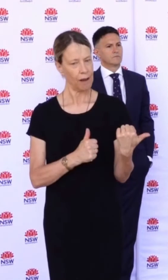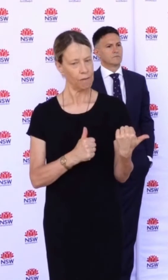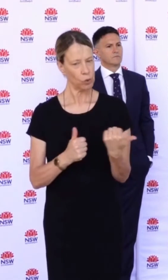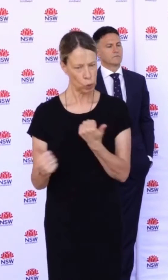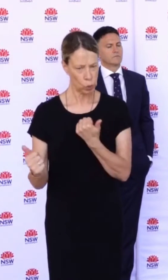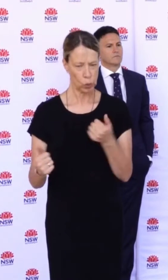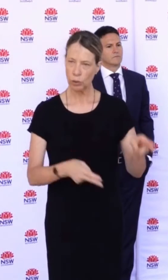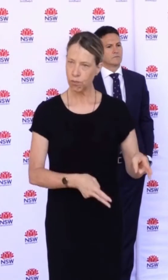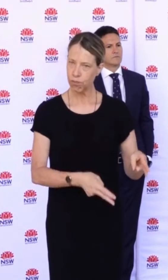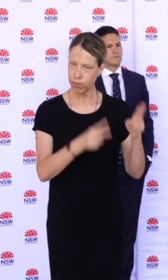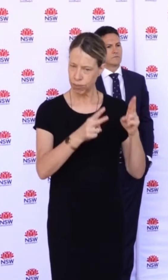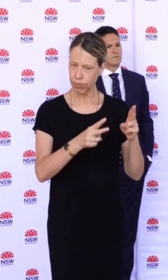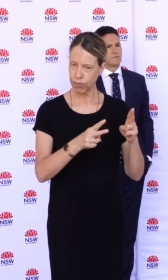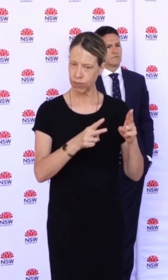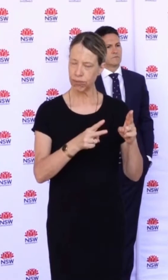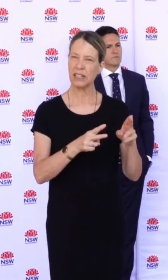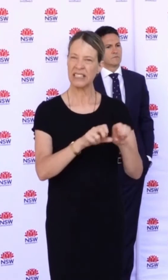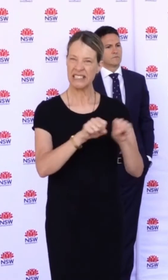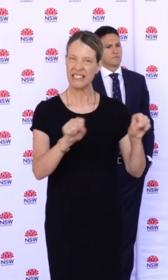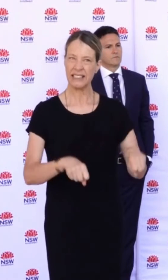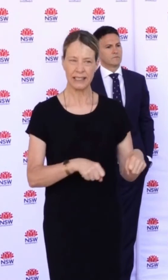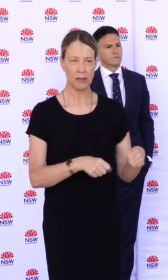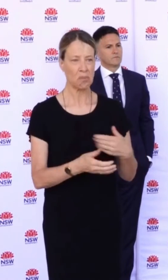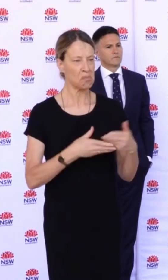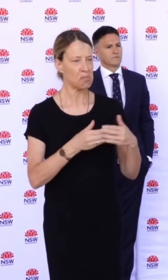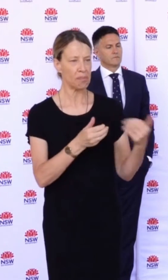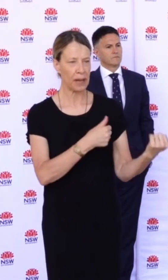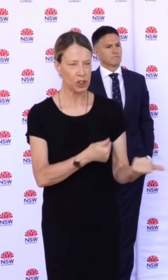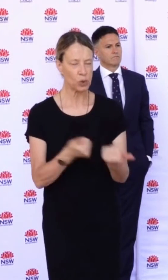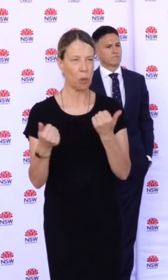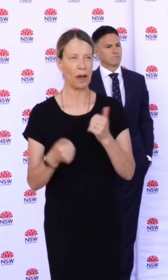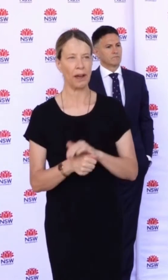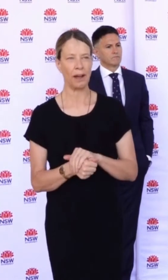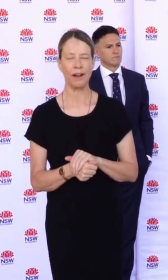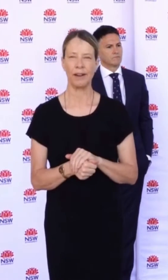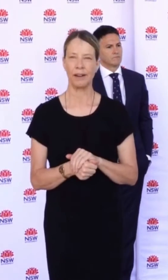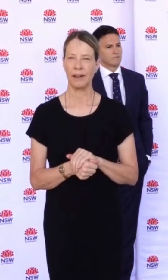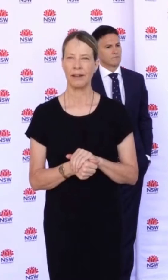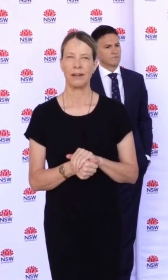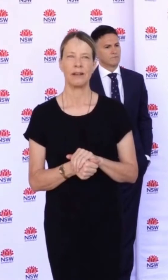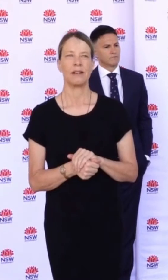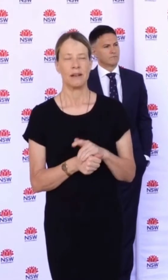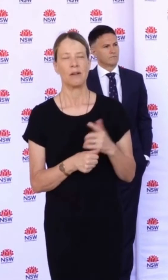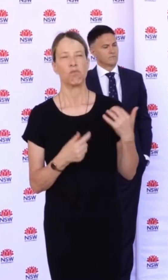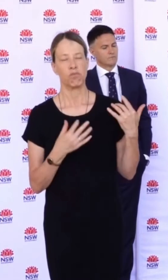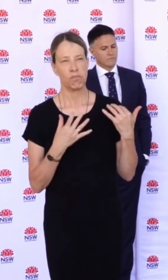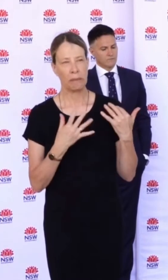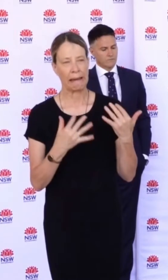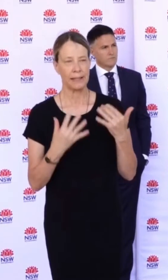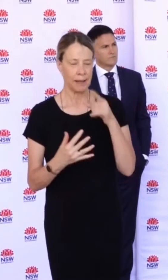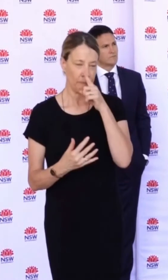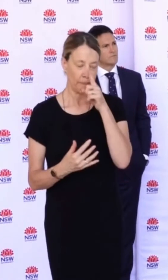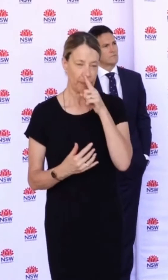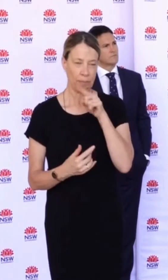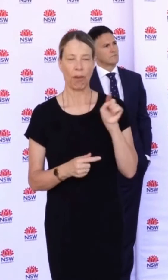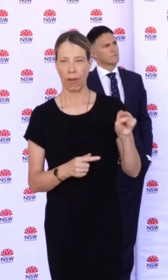hotel quarantine system. More than 114,000 people have been through that system, and every day